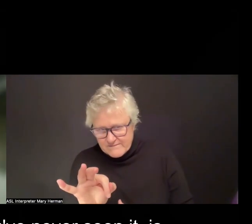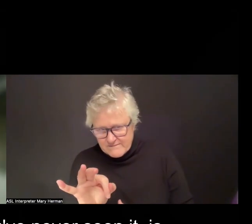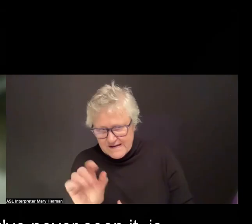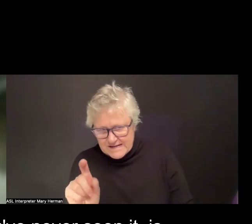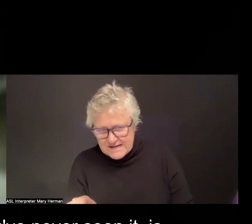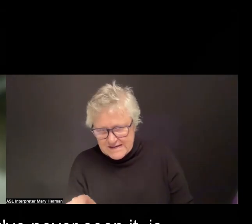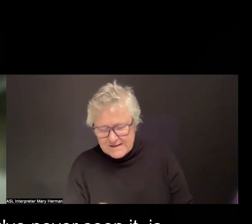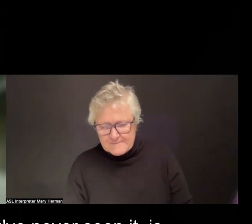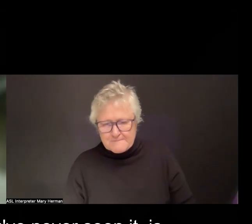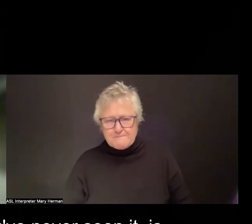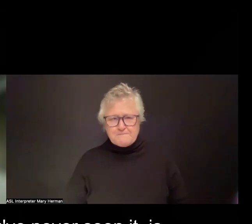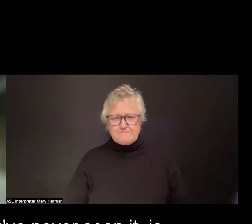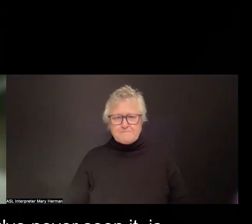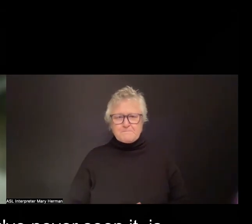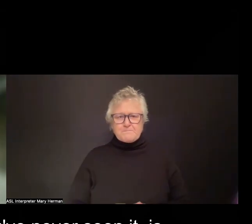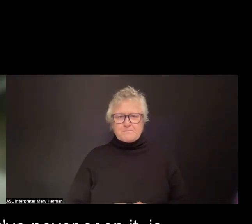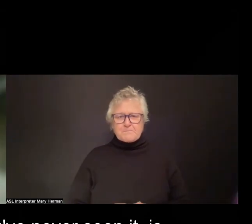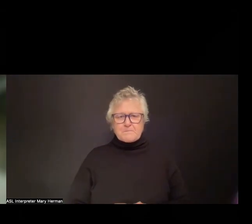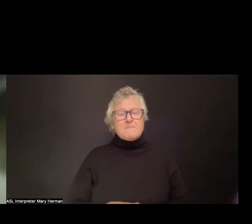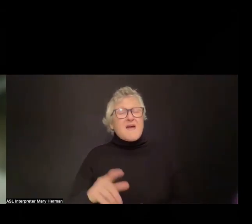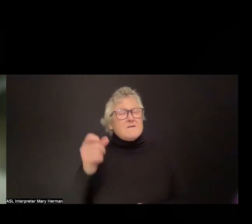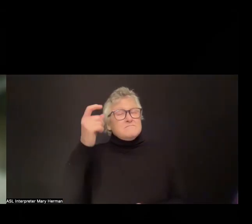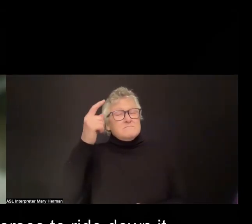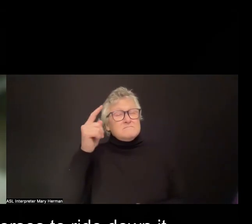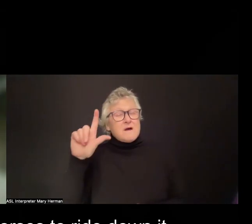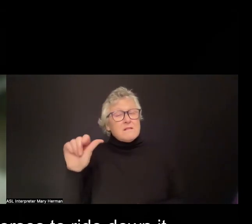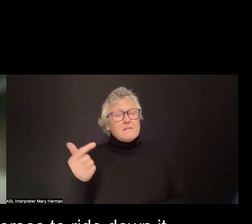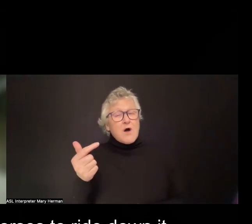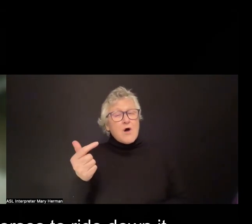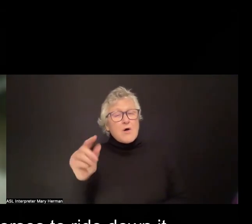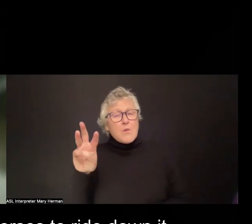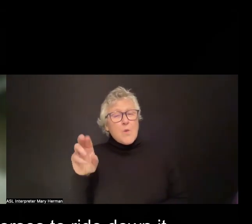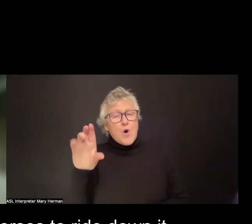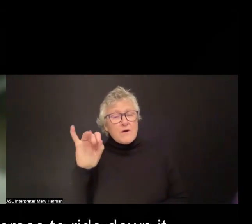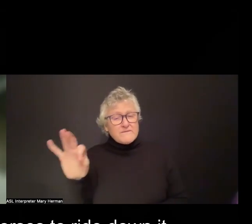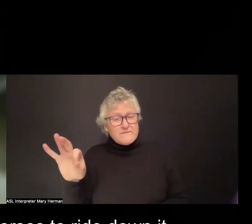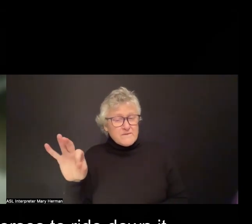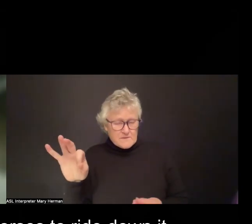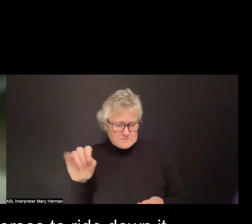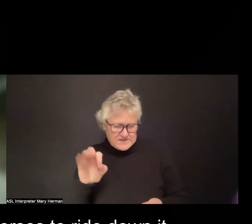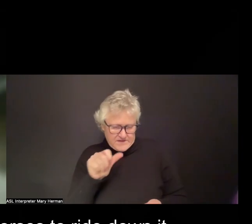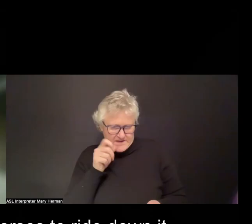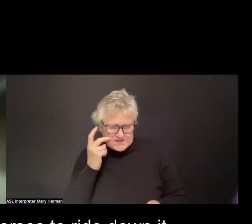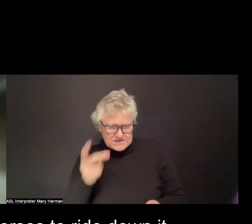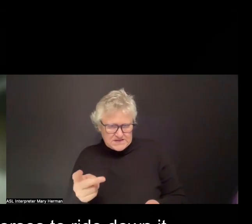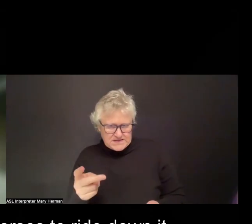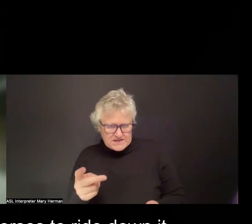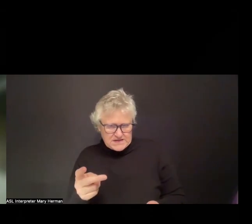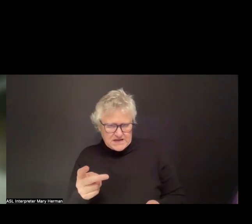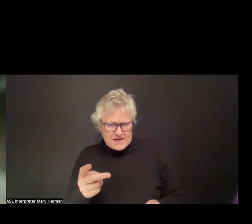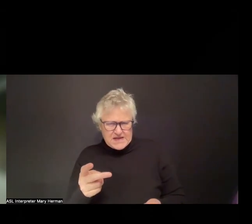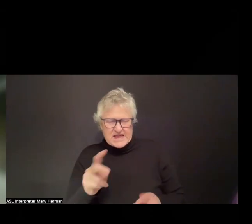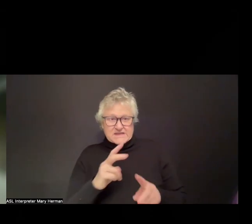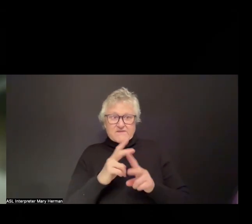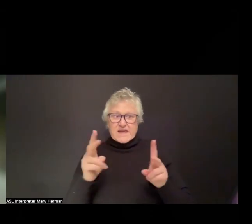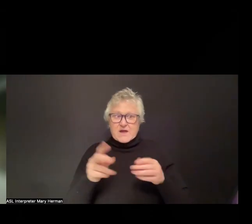Wharf, if you've never seen it, is like a city unto itself, wide enough for horses to ride down it 3 abreast, so long it nearly has its